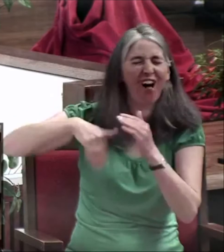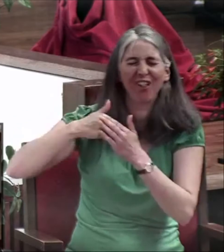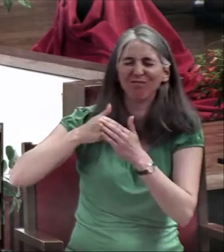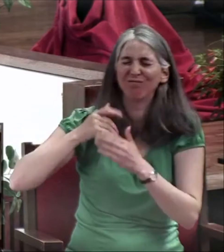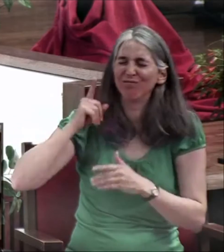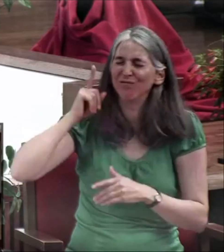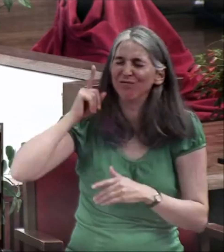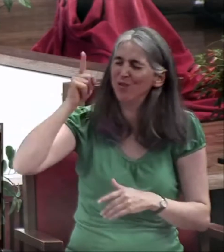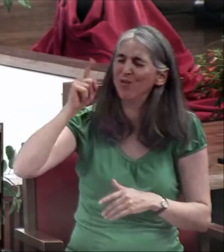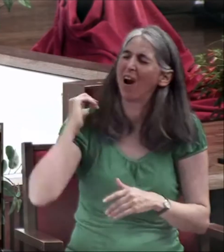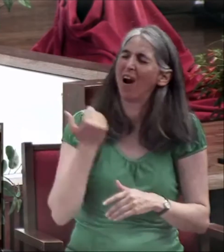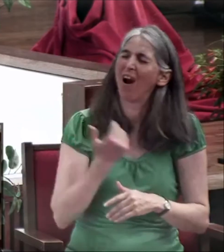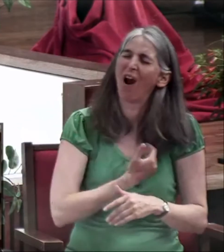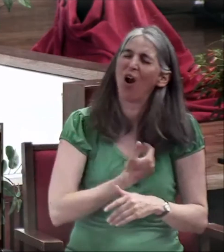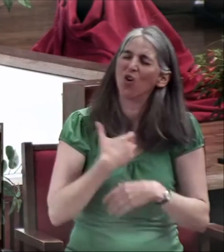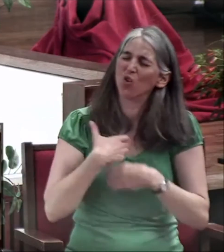You are our creator,